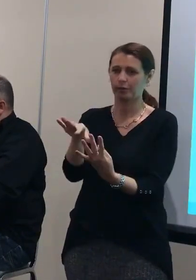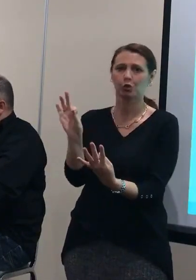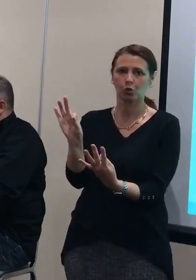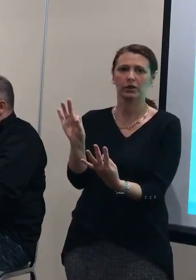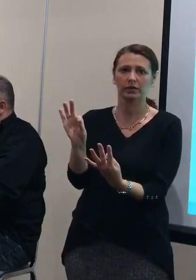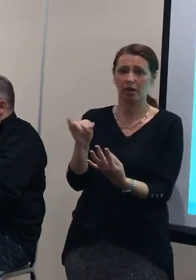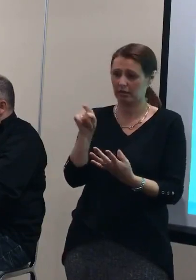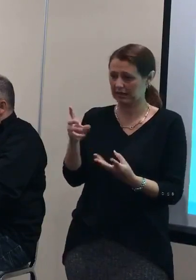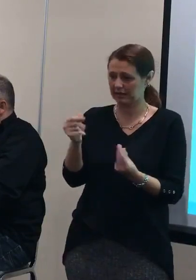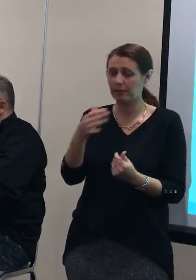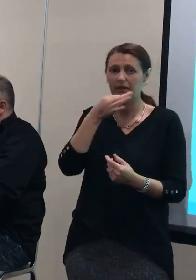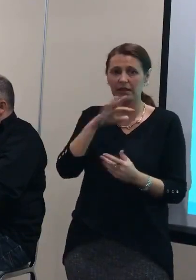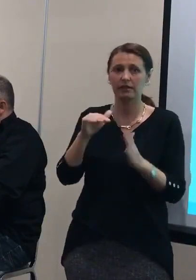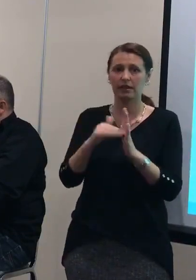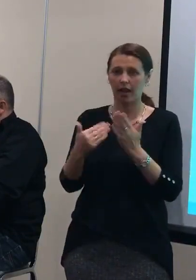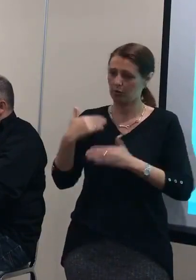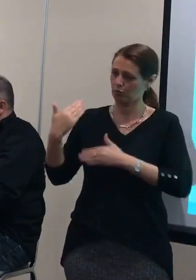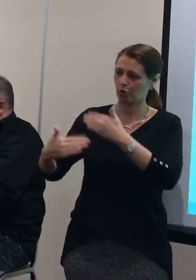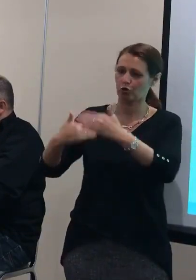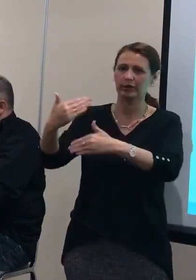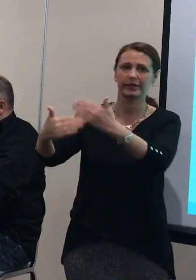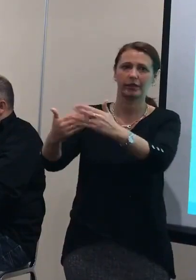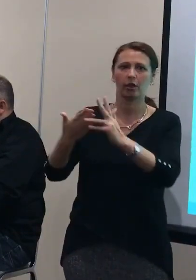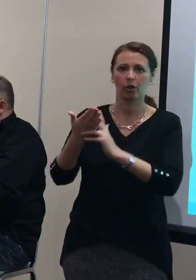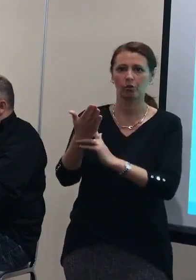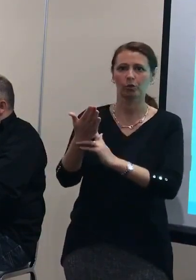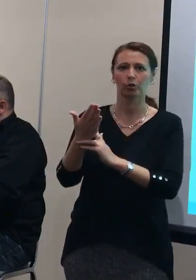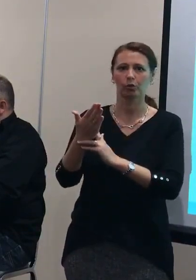that some of the kids now are progressing through to their,